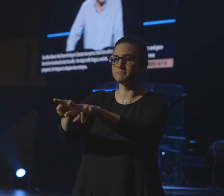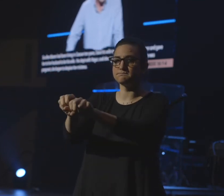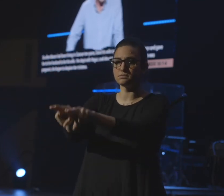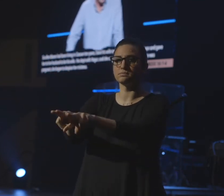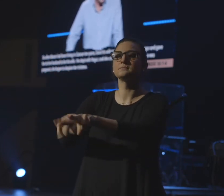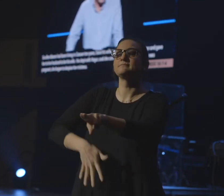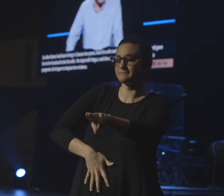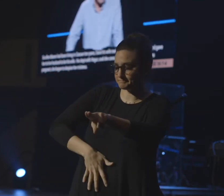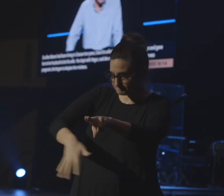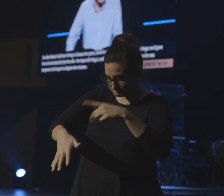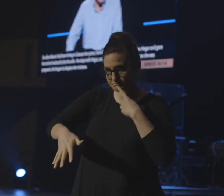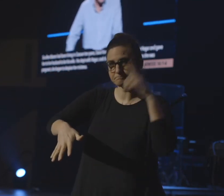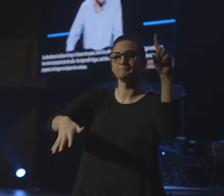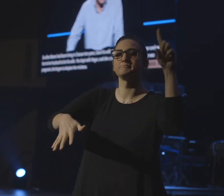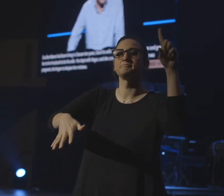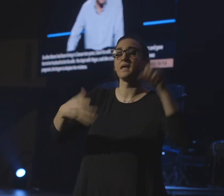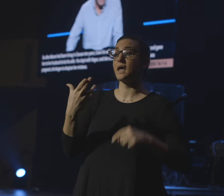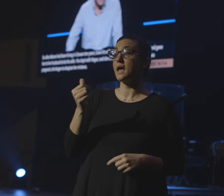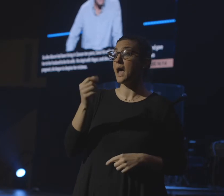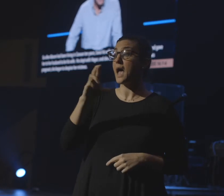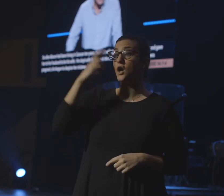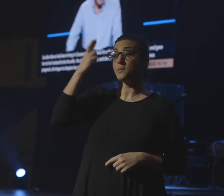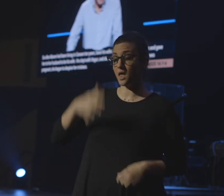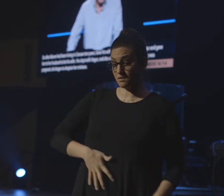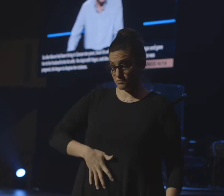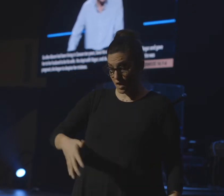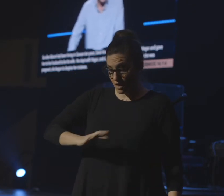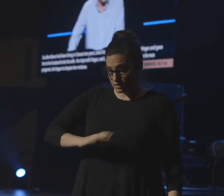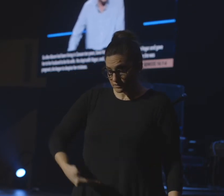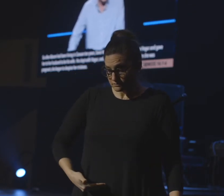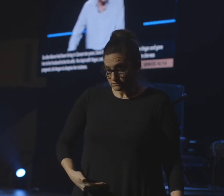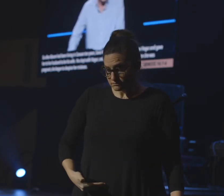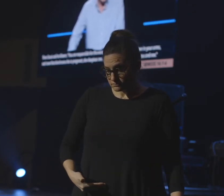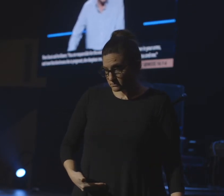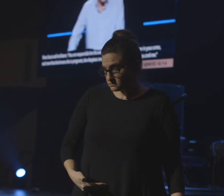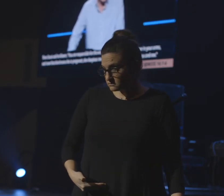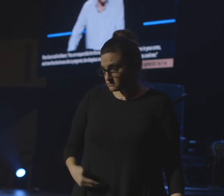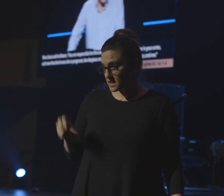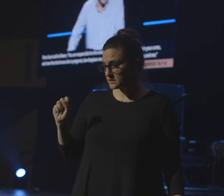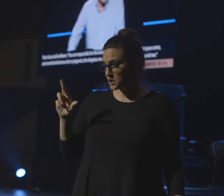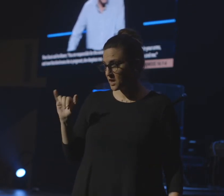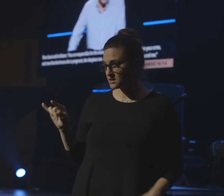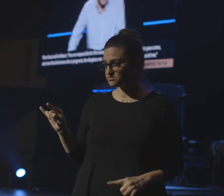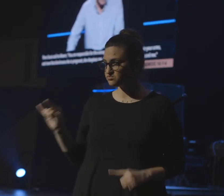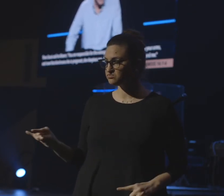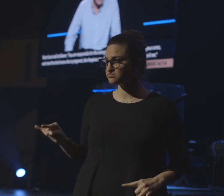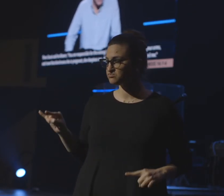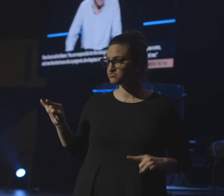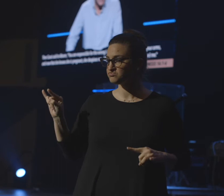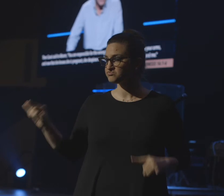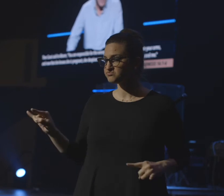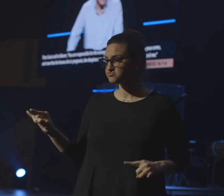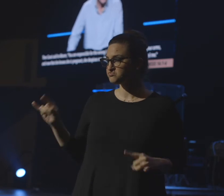conceived. When she knew she was pregnant, she began to despise her mistress. Then Sarai said to Abram,